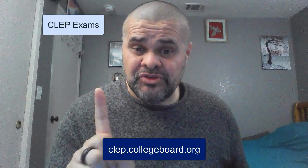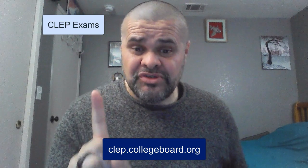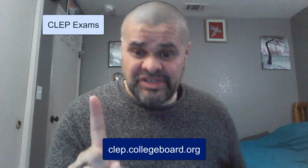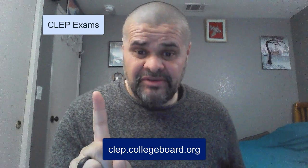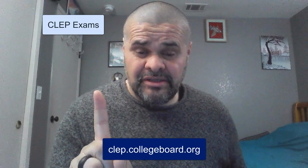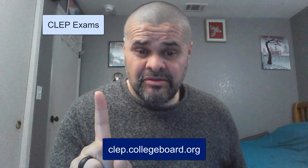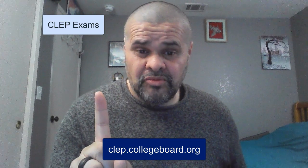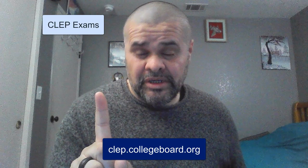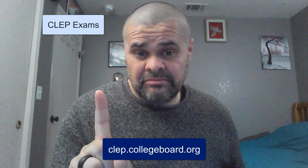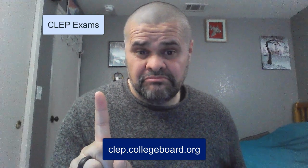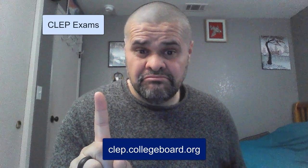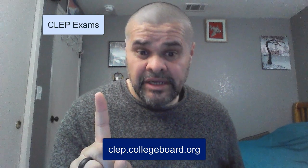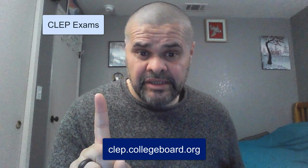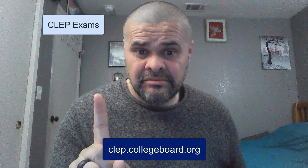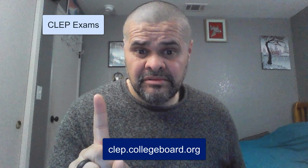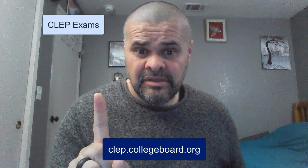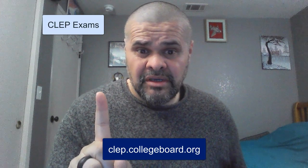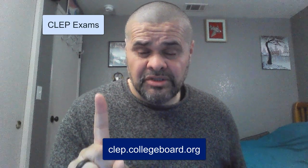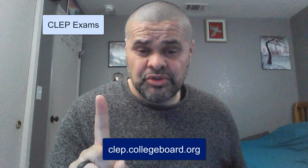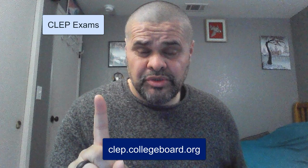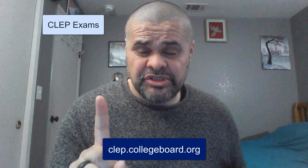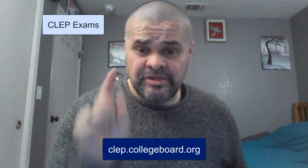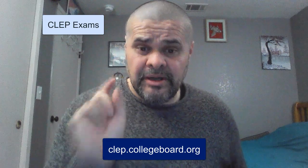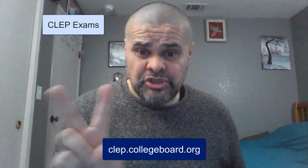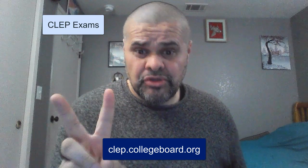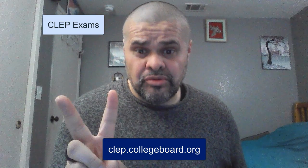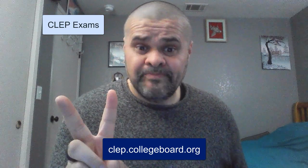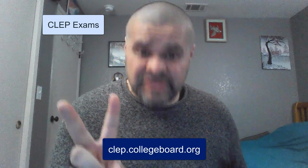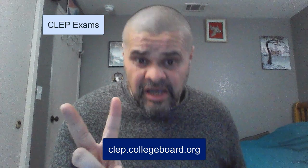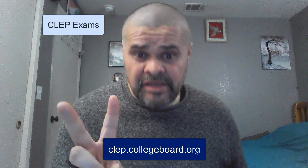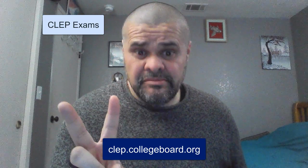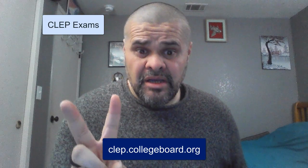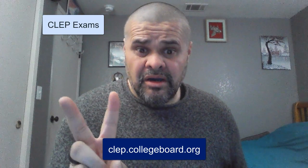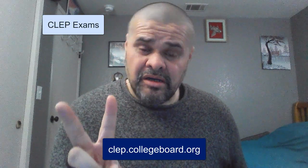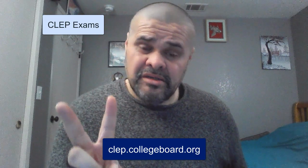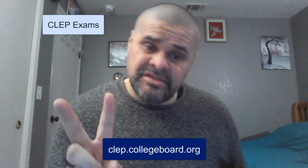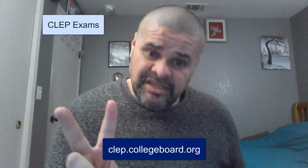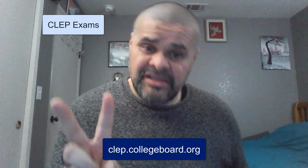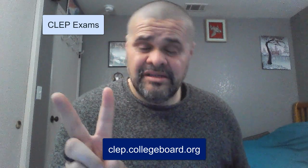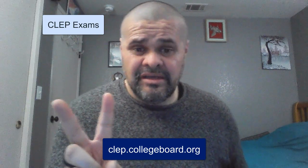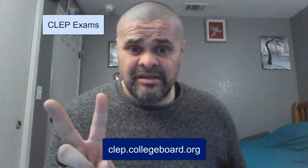you're saving 1, money on tuition, 2, time on sitting